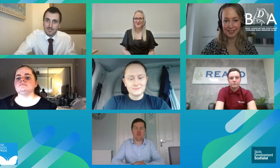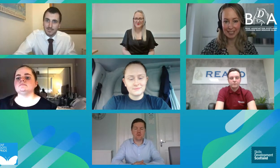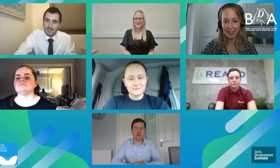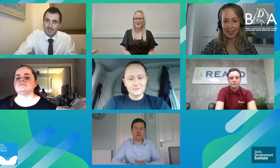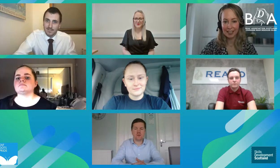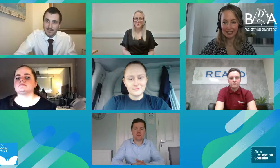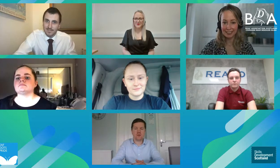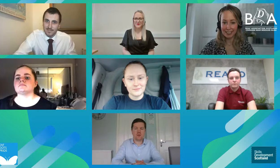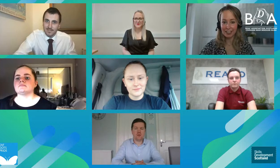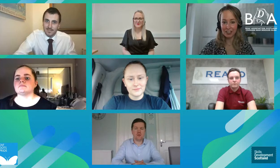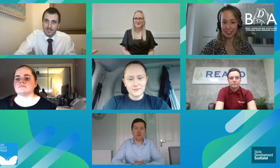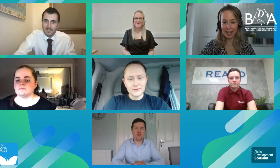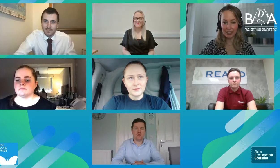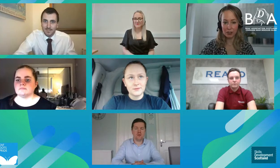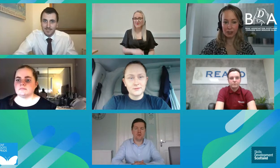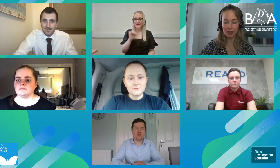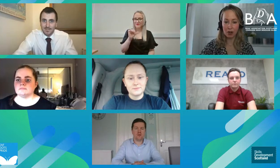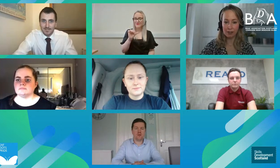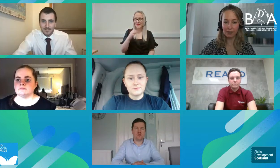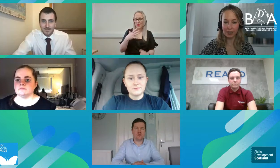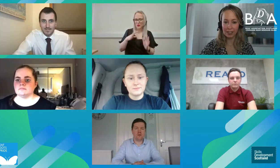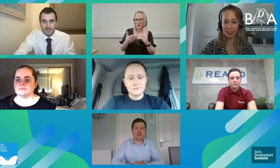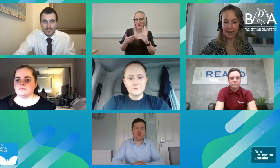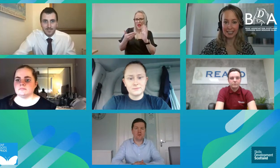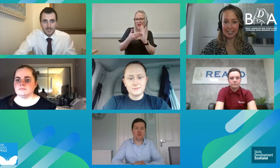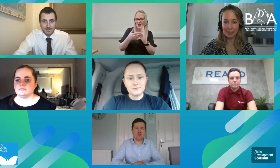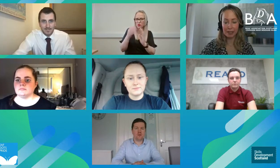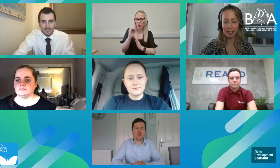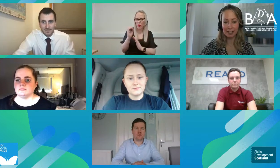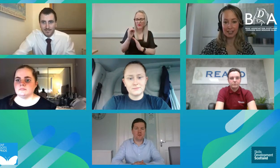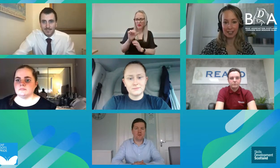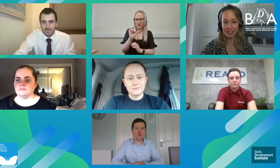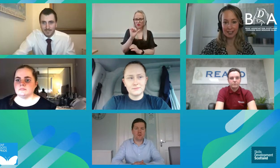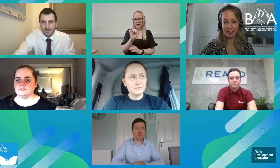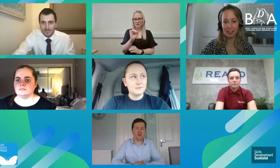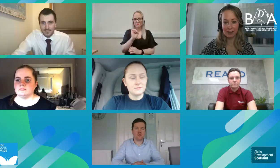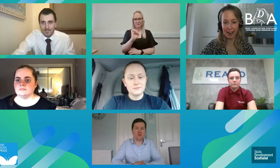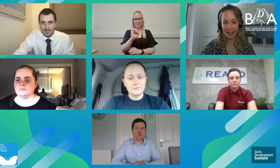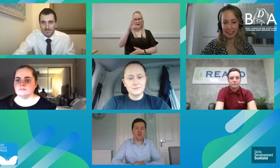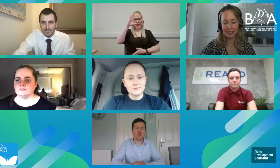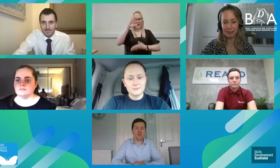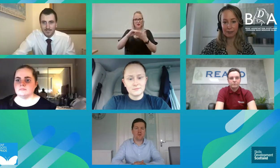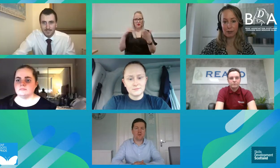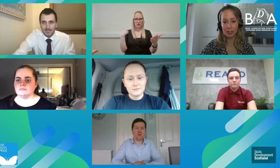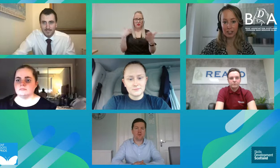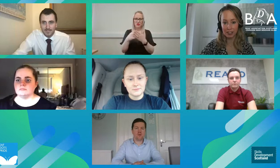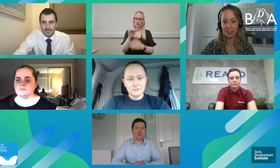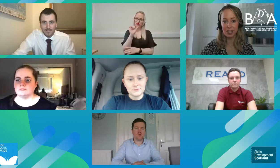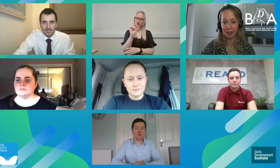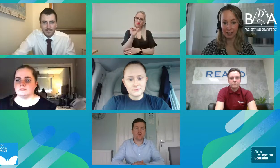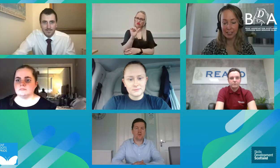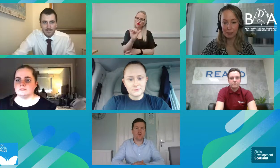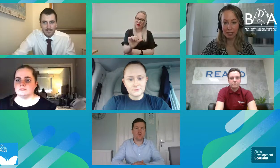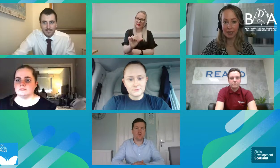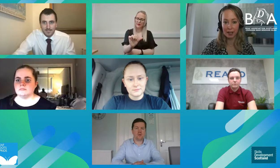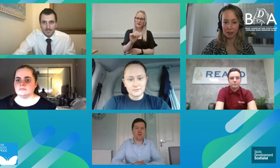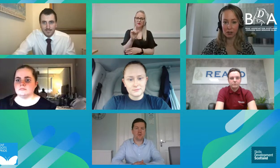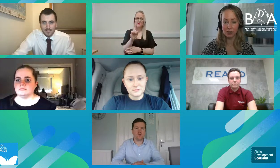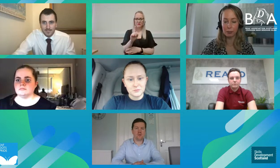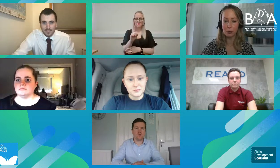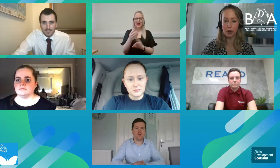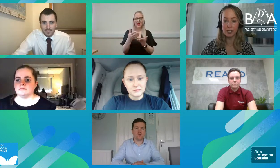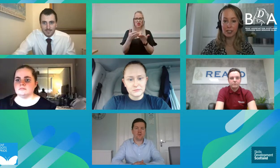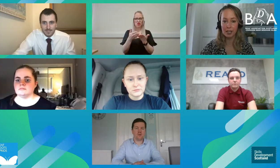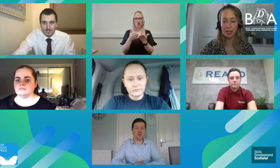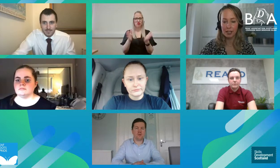Marguerite? Yeah, just to add on to Oliver, his experience is correct for just generally speaking